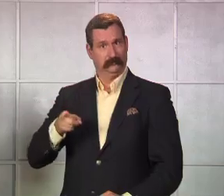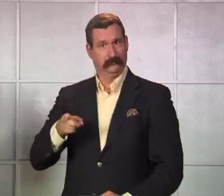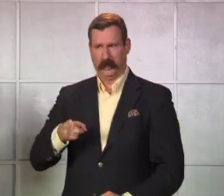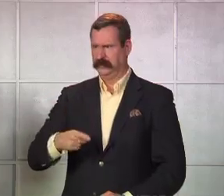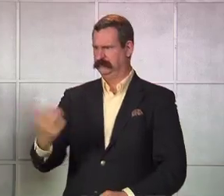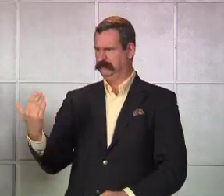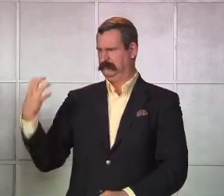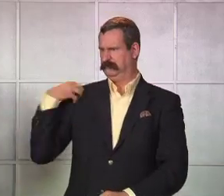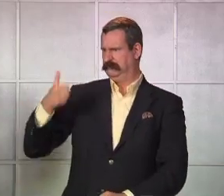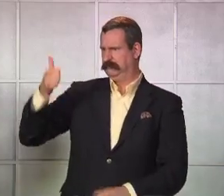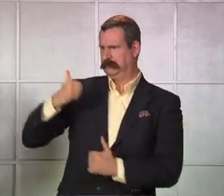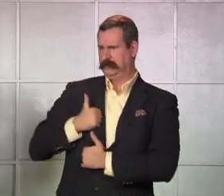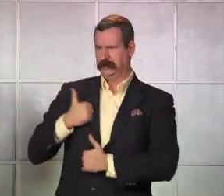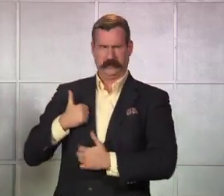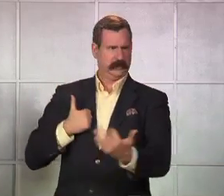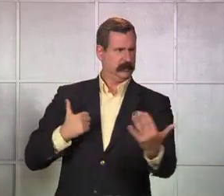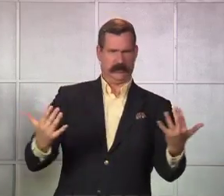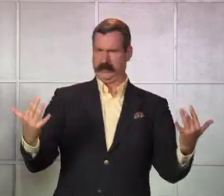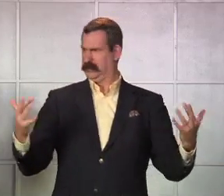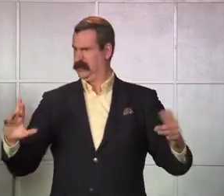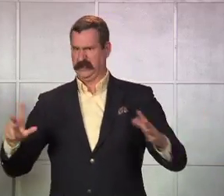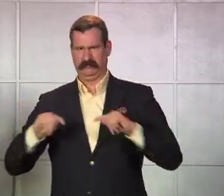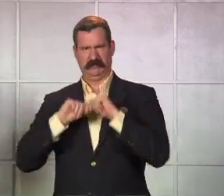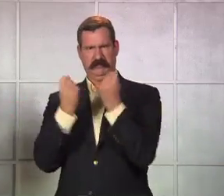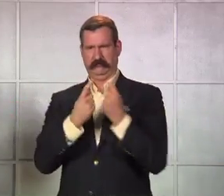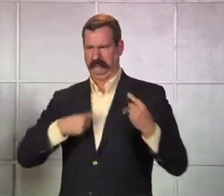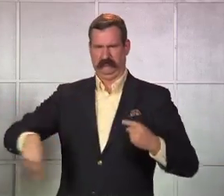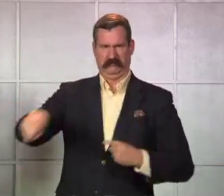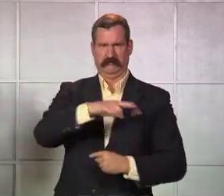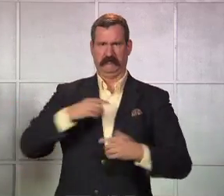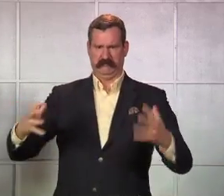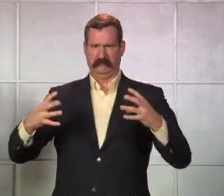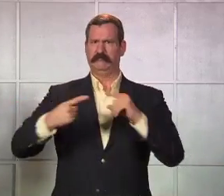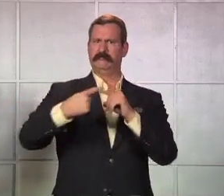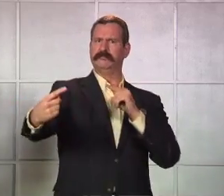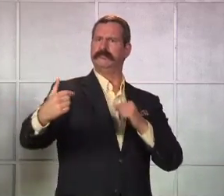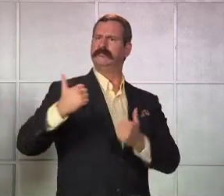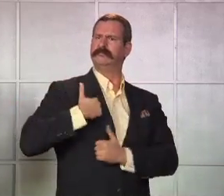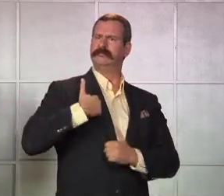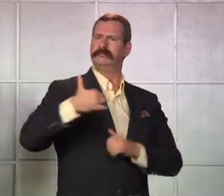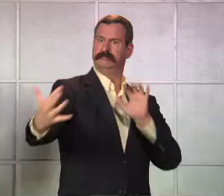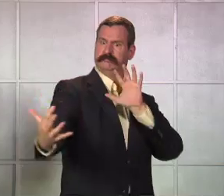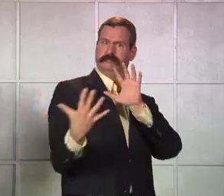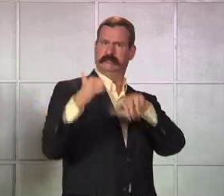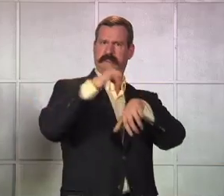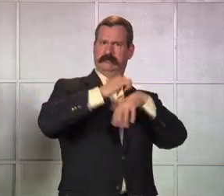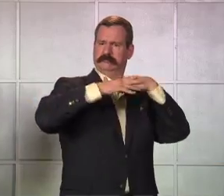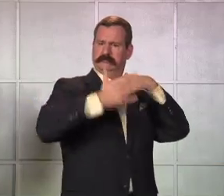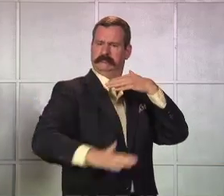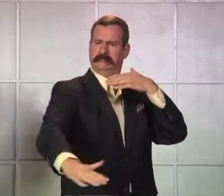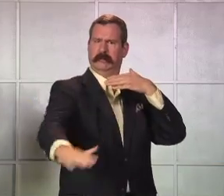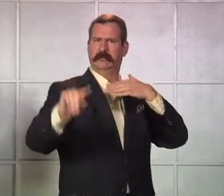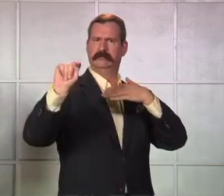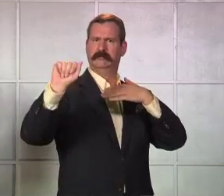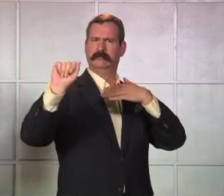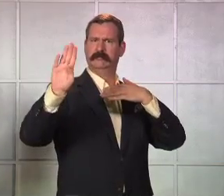who was the commander over a group of soldiers. They fought as a team against an opposing army near Mount Tabor.